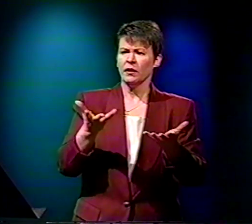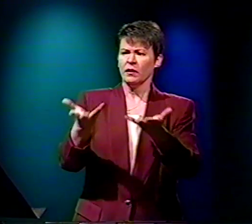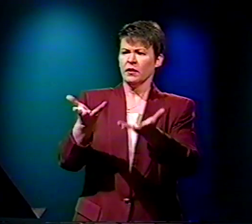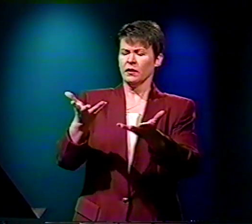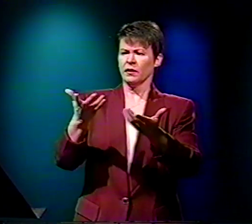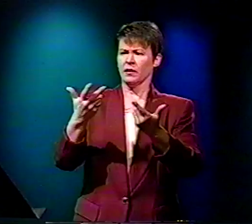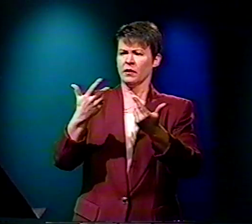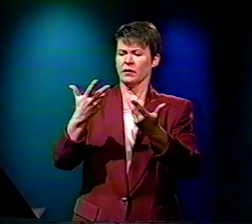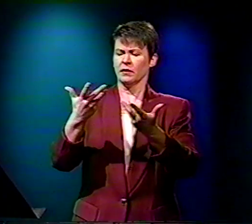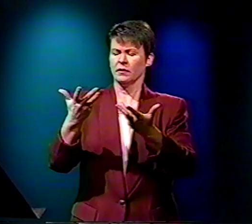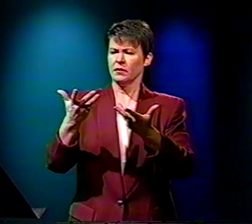from interpreters.